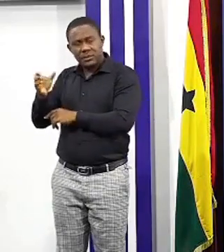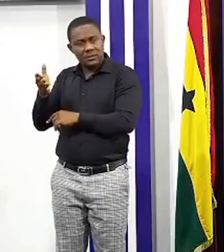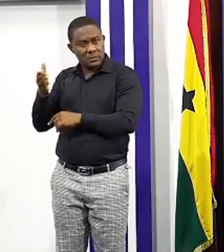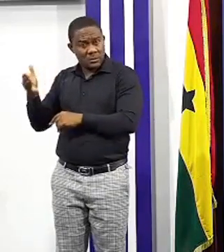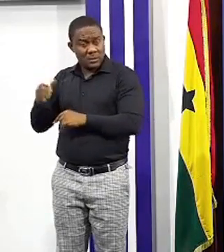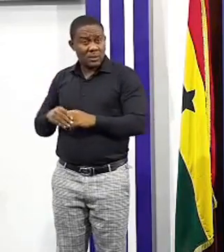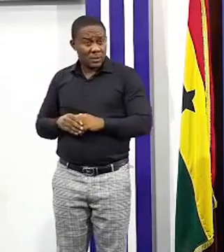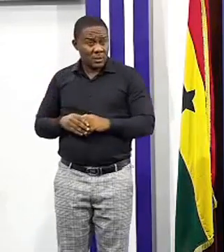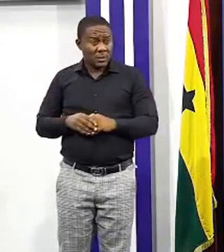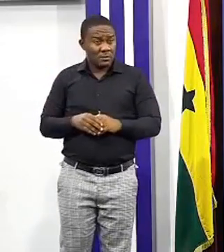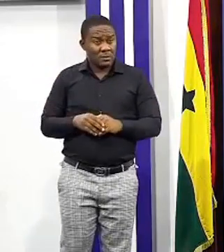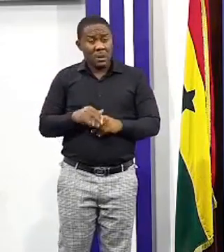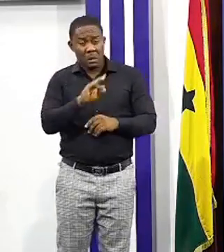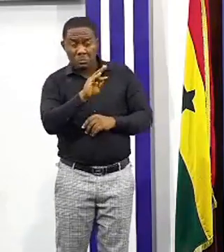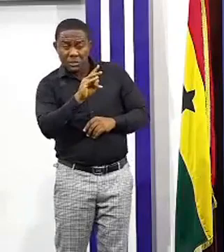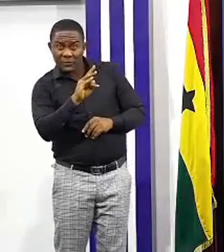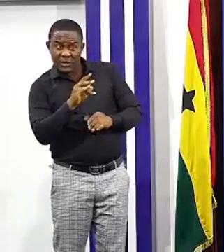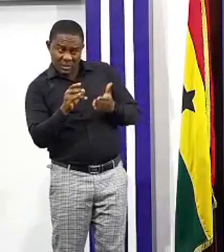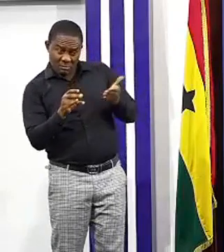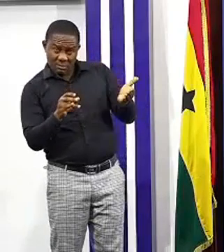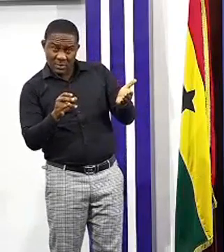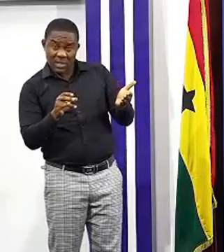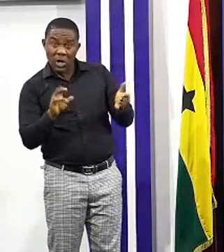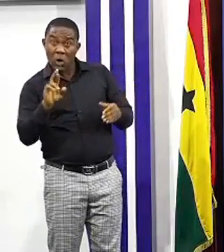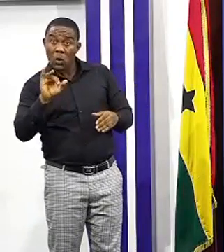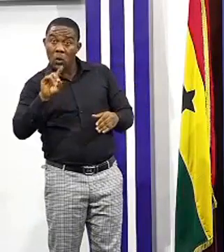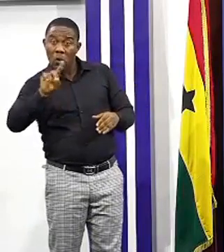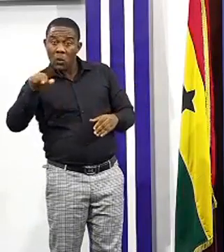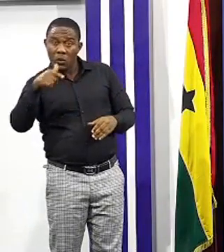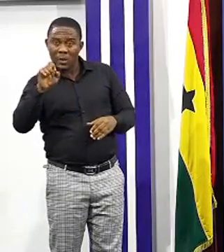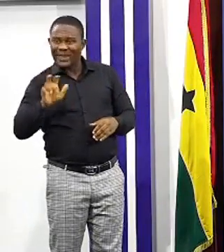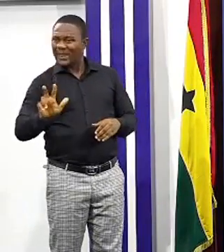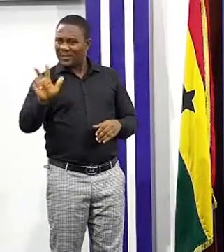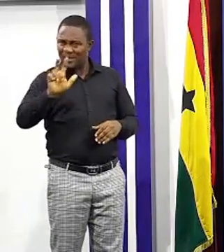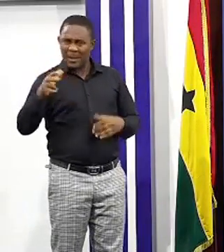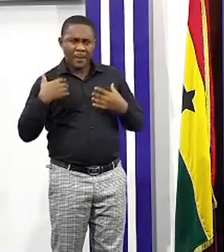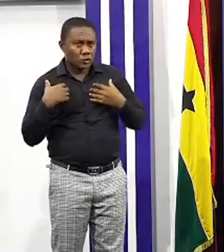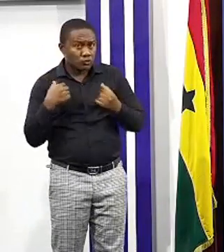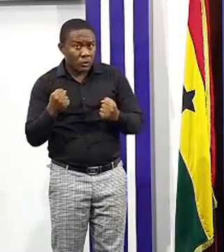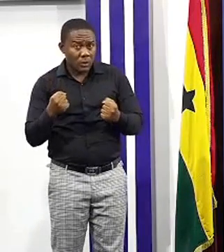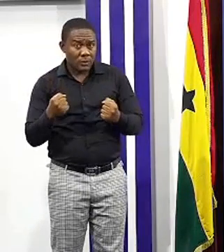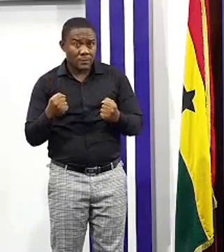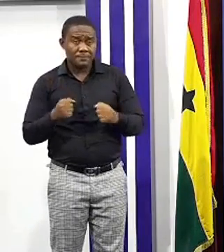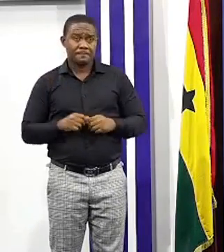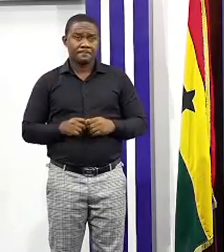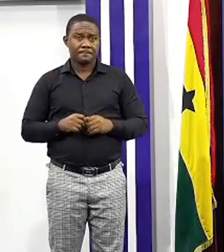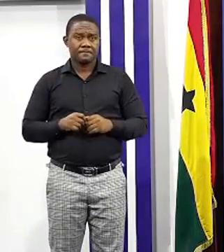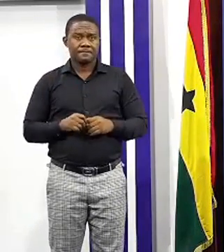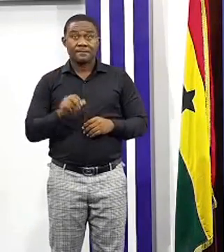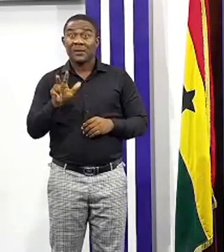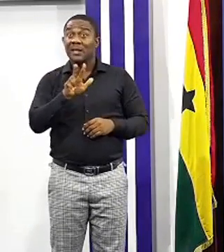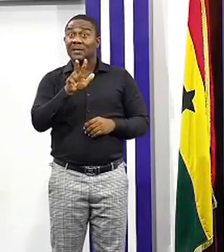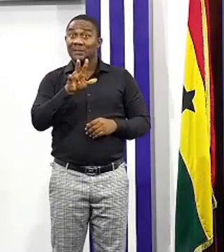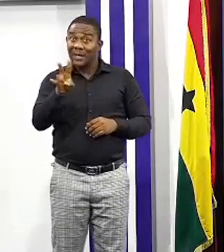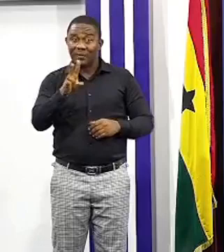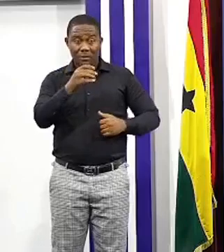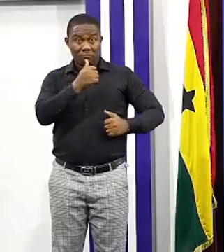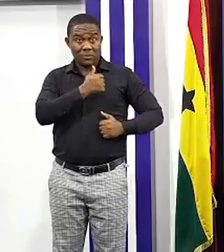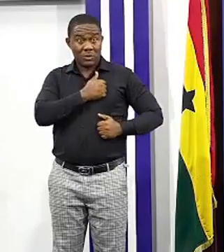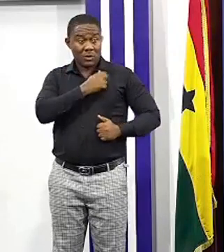has reported 17 recoveries. Ridge has 3 people have recovered. The 7 military hospitals